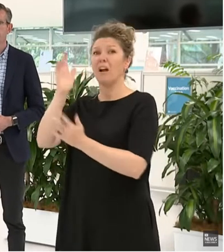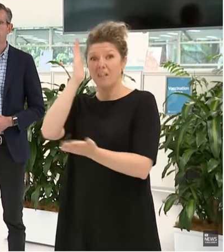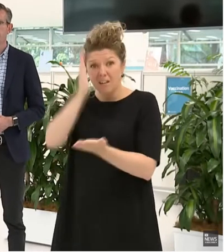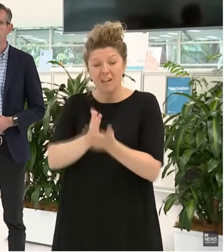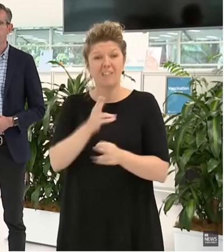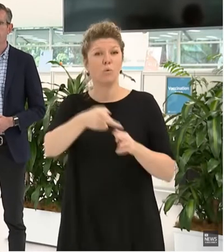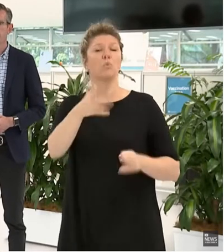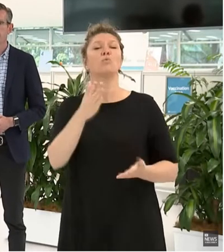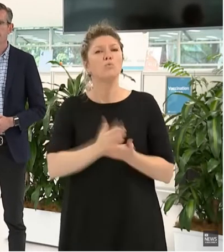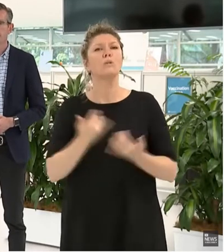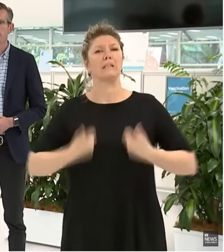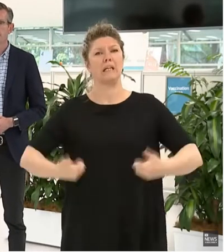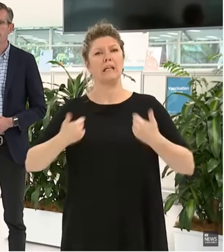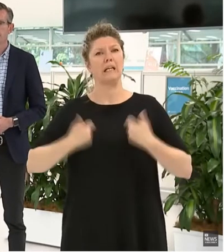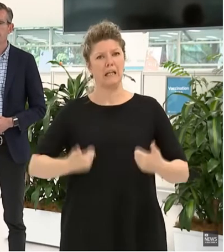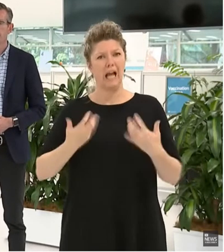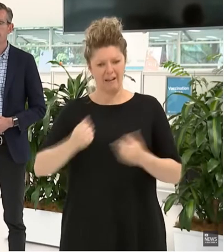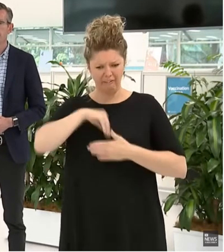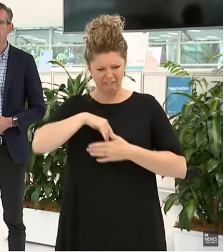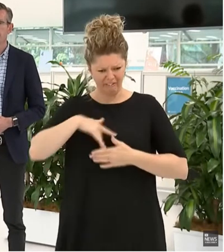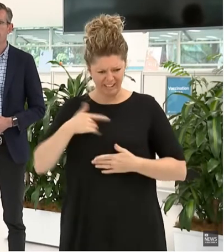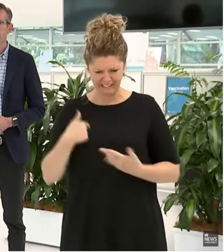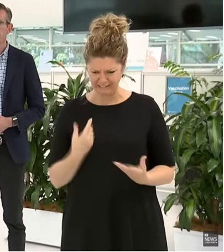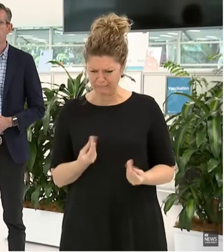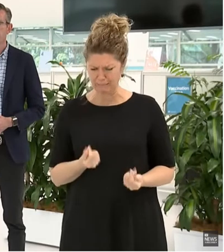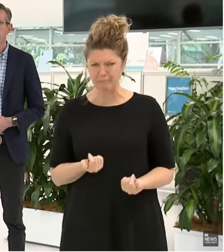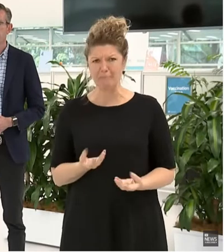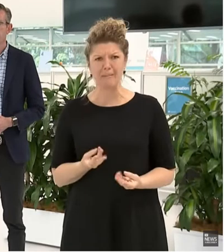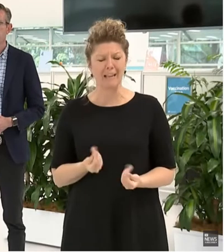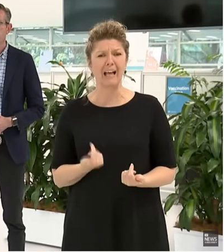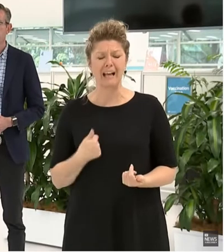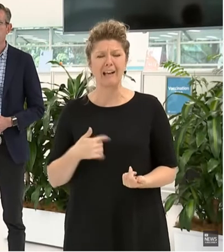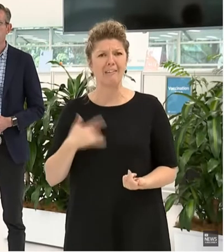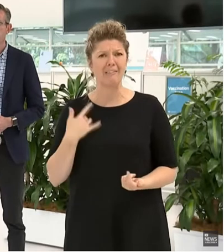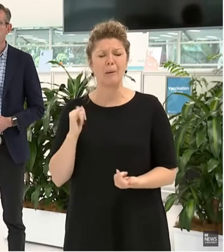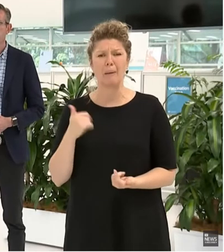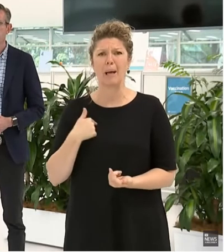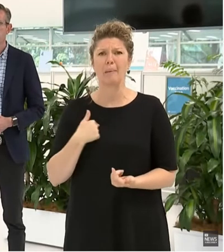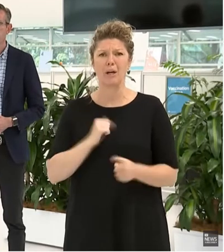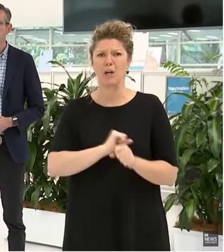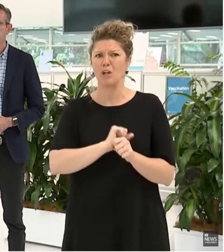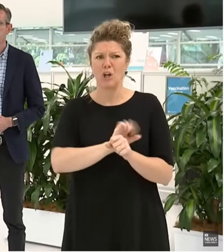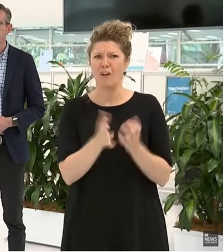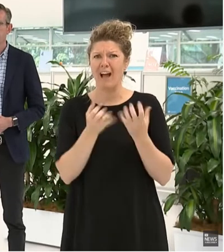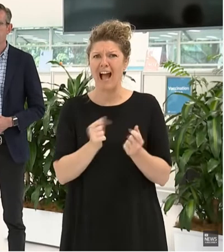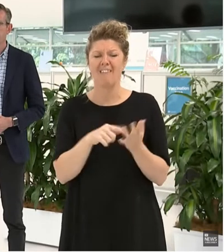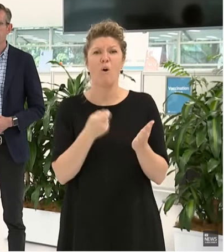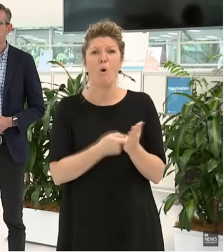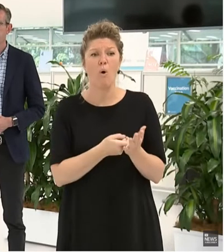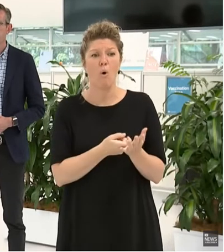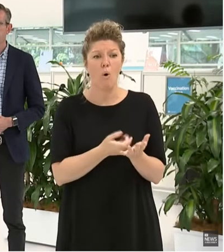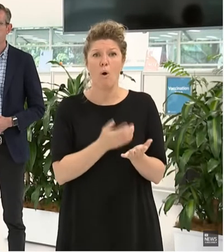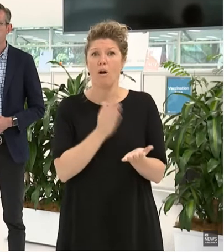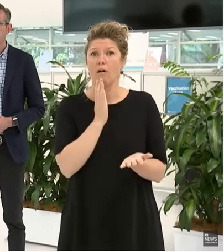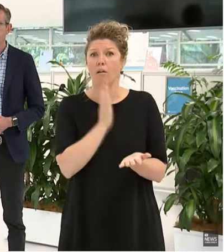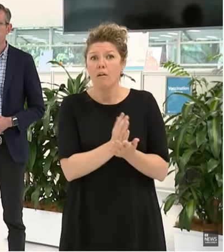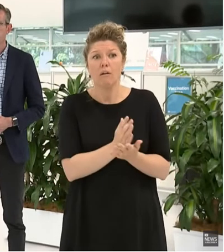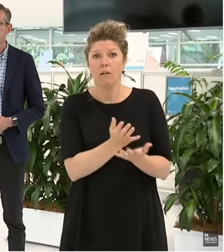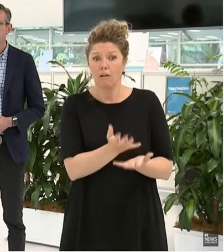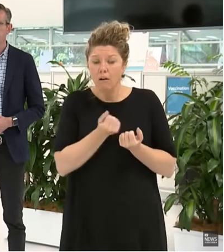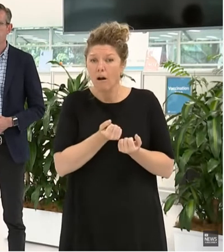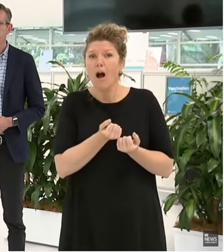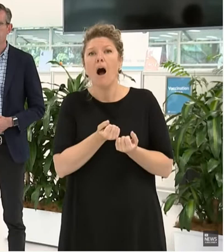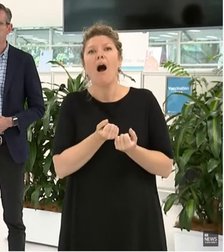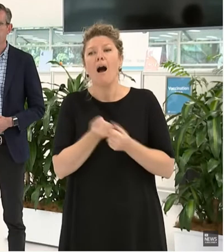are really sick, if you've really got the symptoms and you've got the COVID variant, Omicron or Delta for that